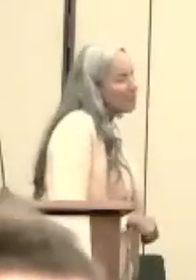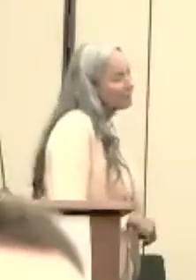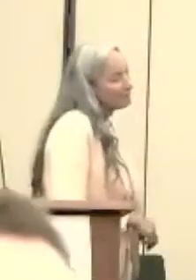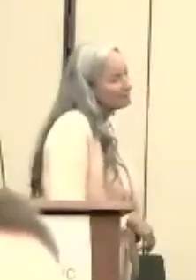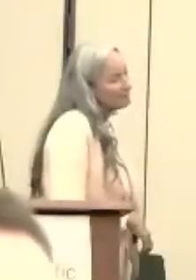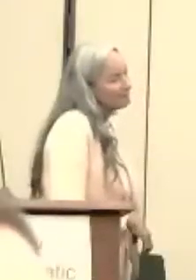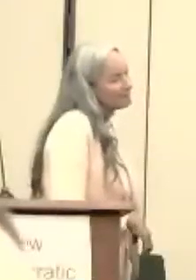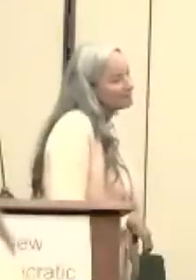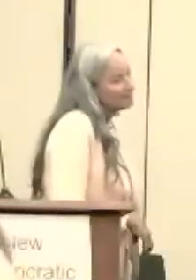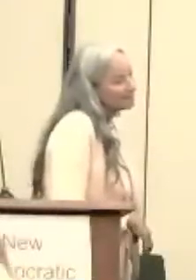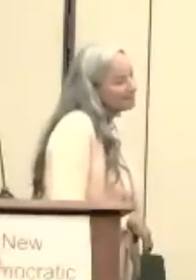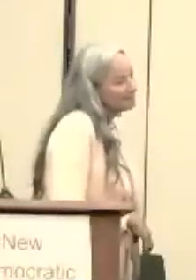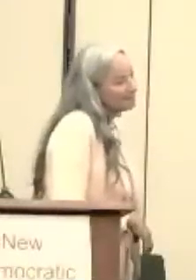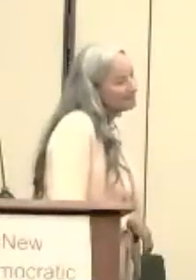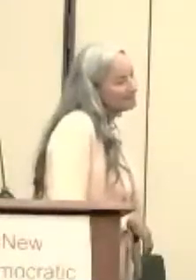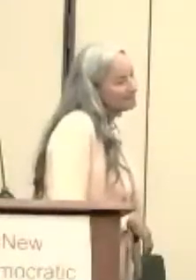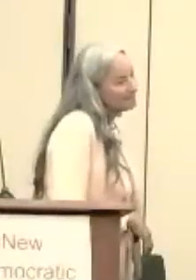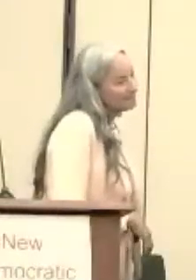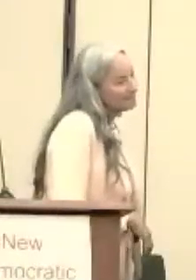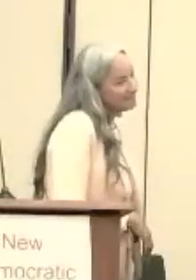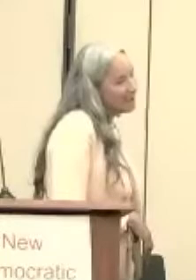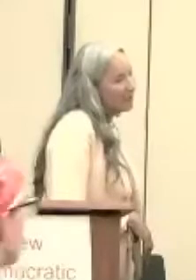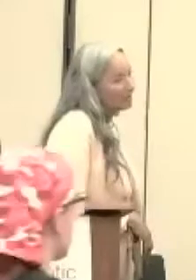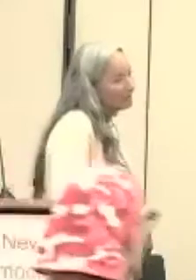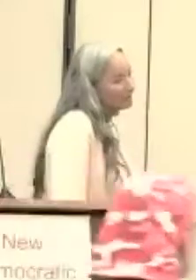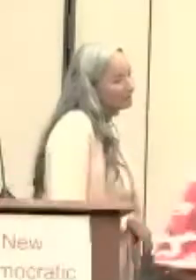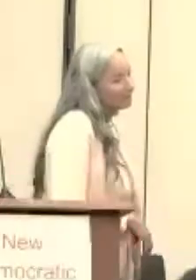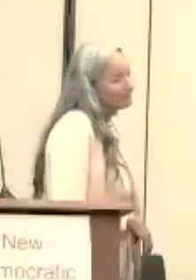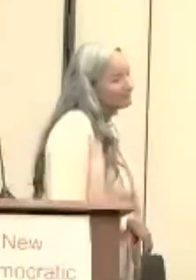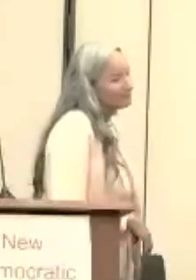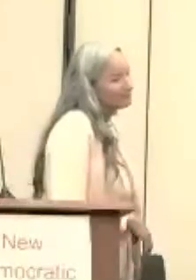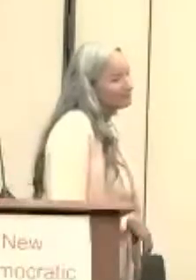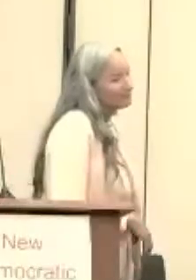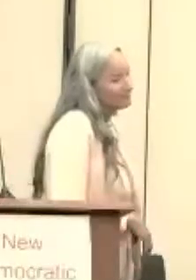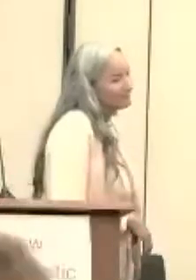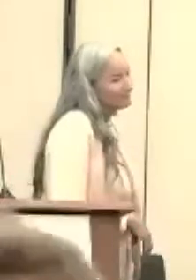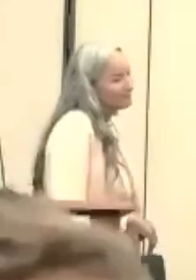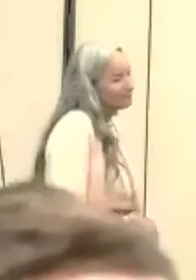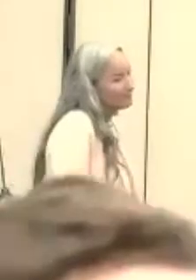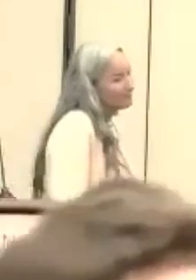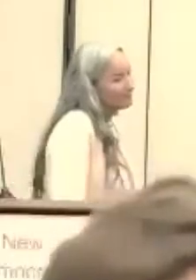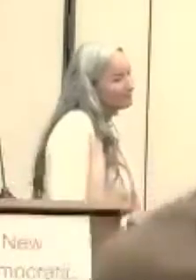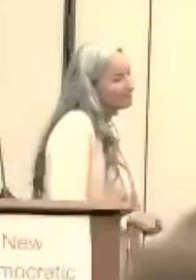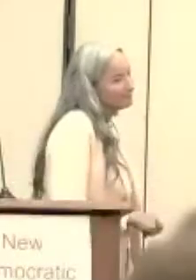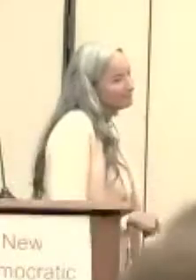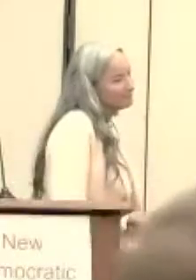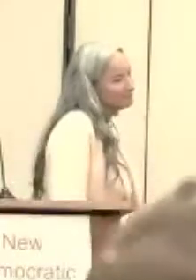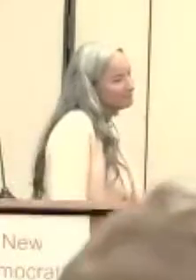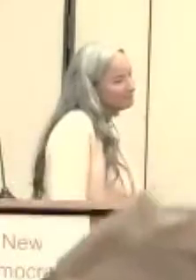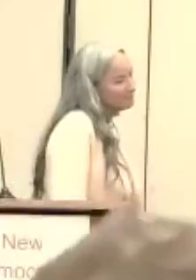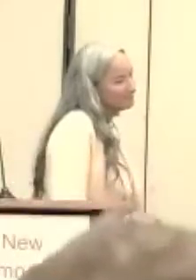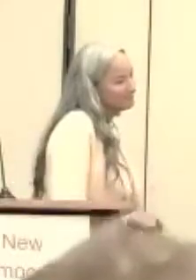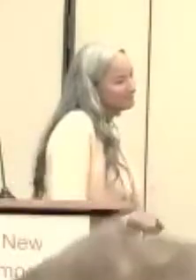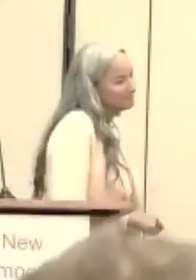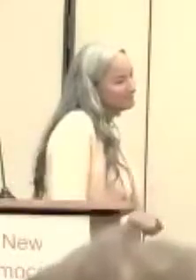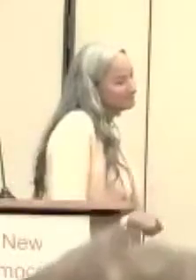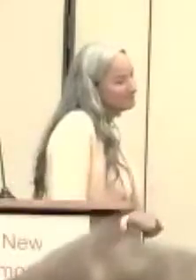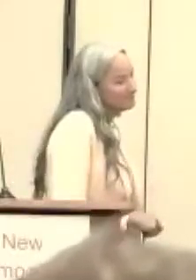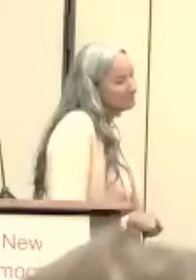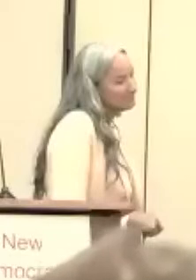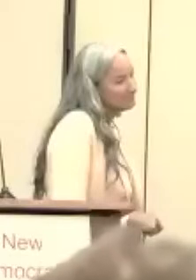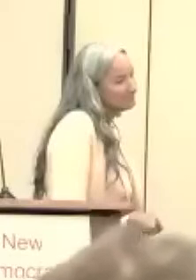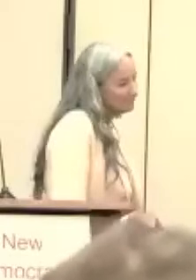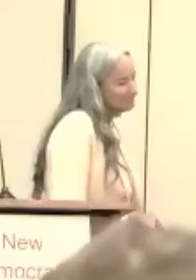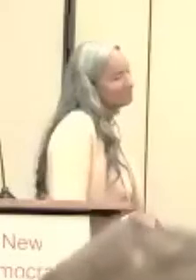And if we could ask you all to settle fairly quickly, please. Just meant to be a stretch break if possible, but not